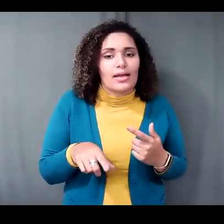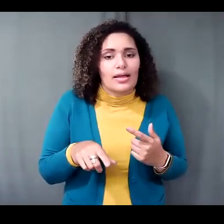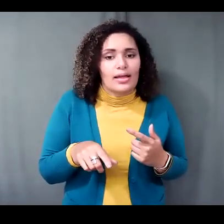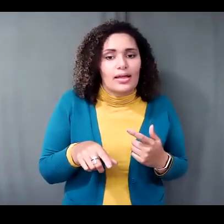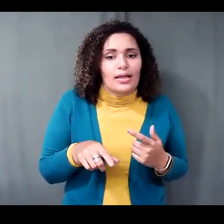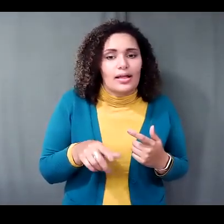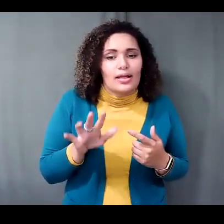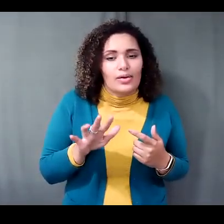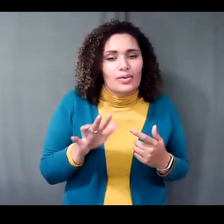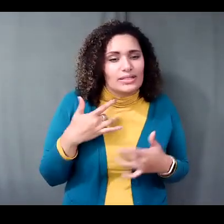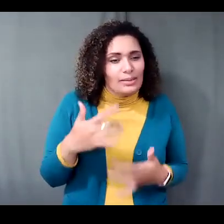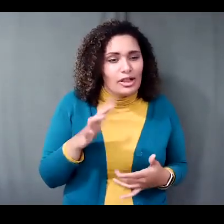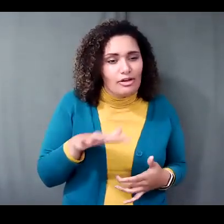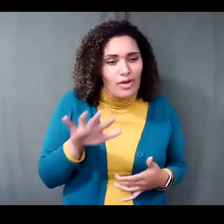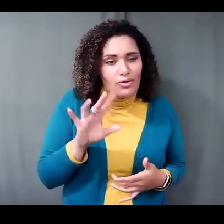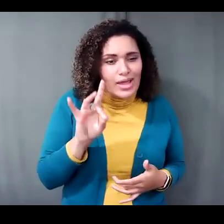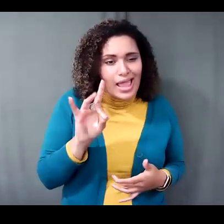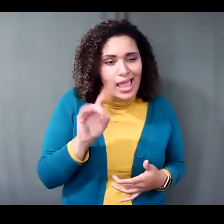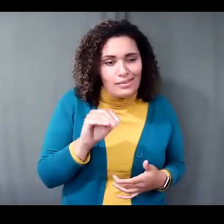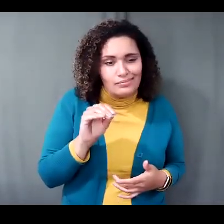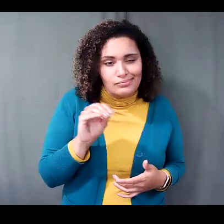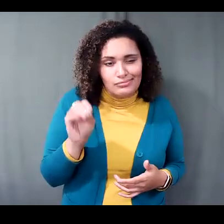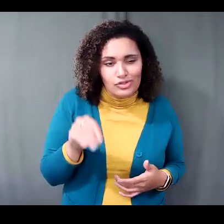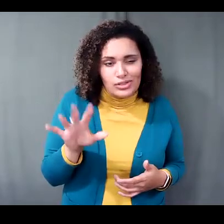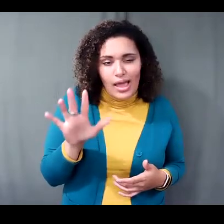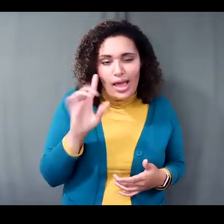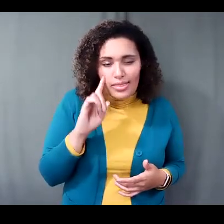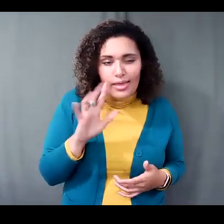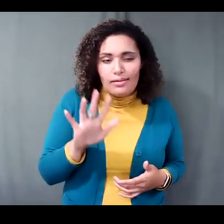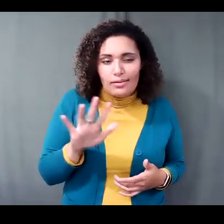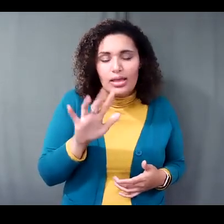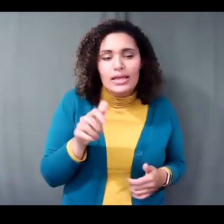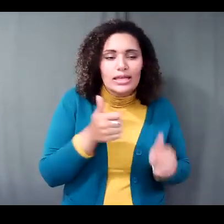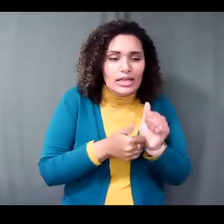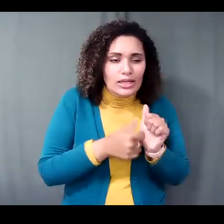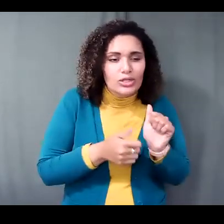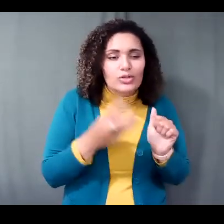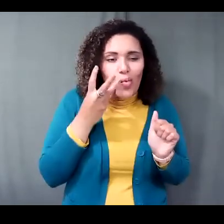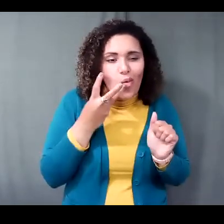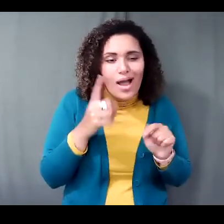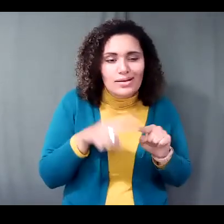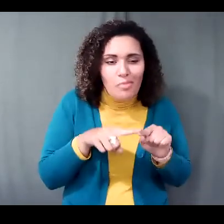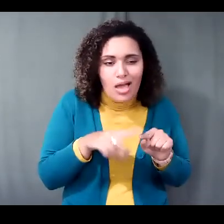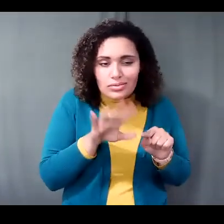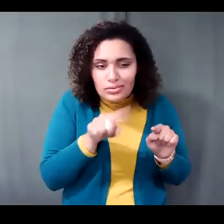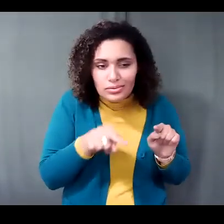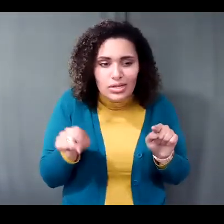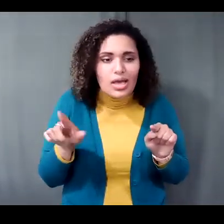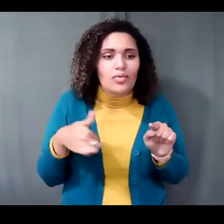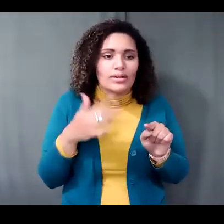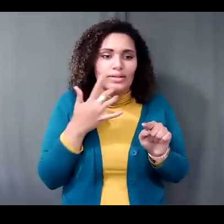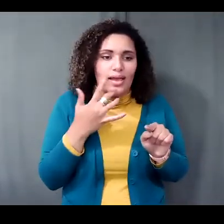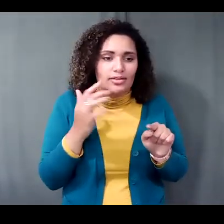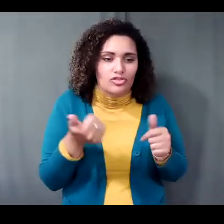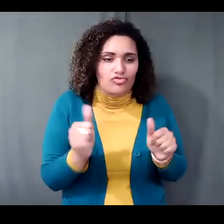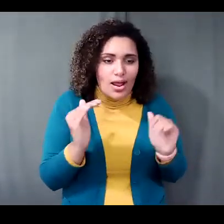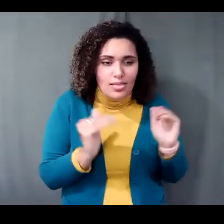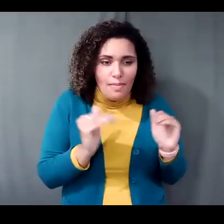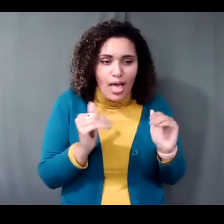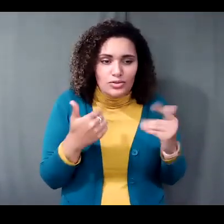know how to do that, and we don't have the space or the equipment or anything. So we have to buy something. So we ended up, we've decided we buy what's